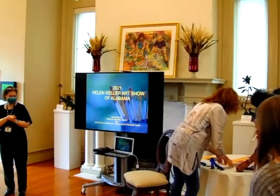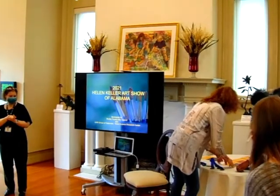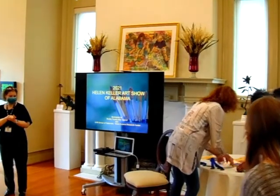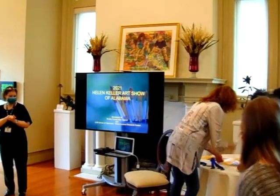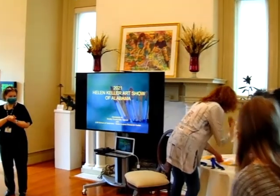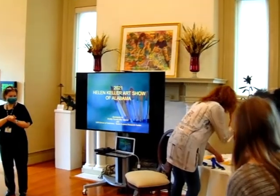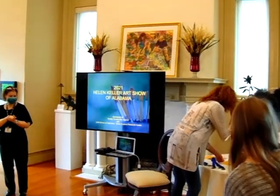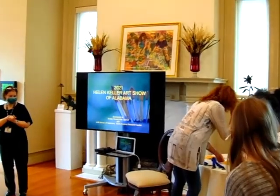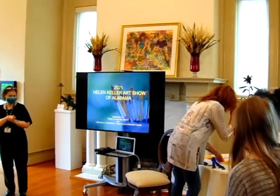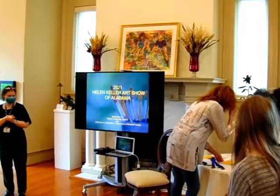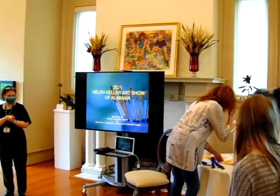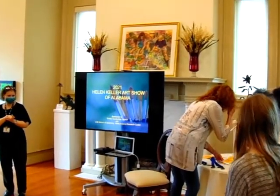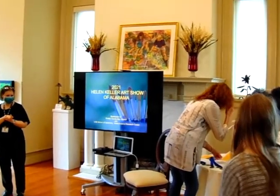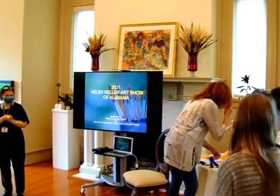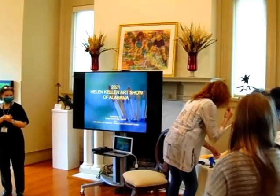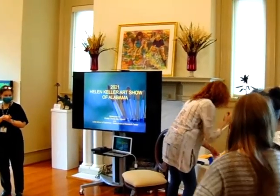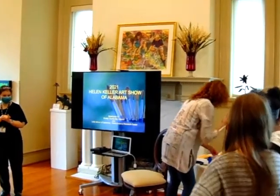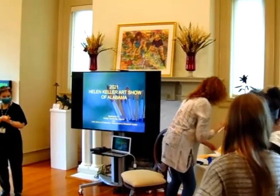have